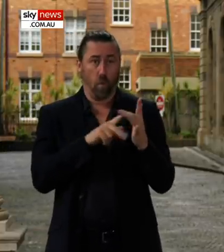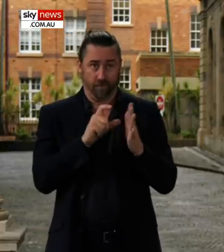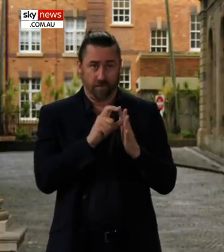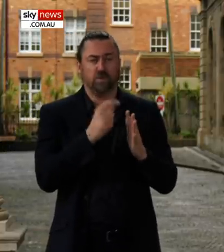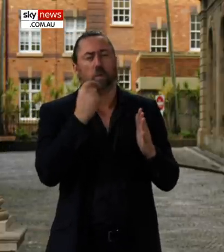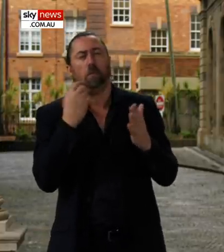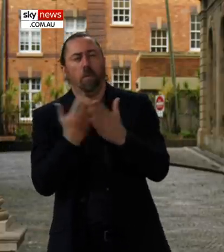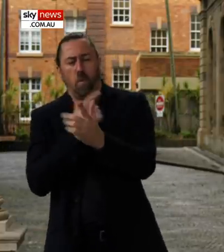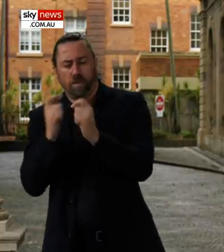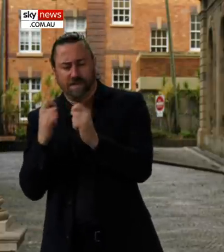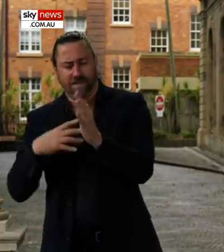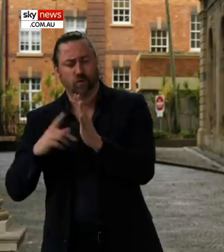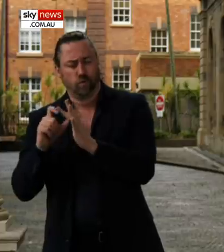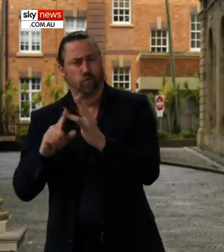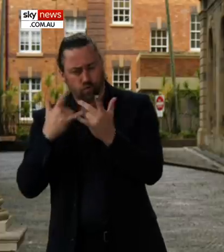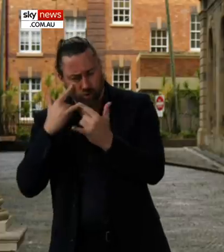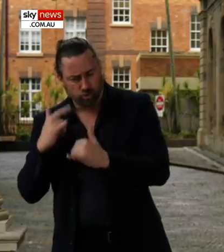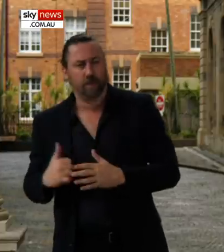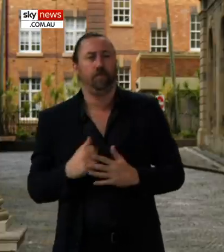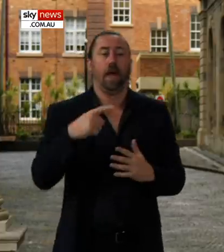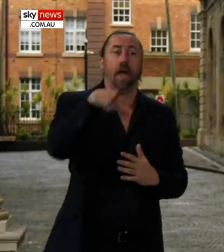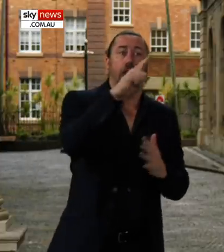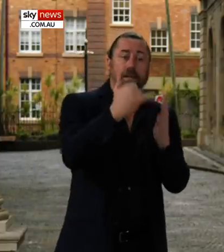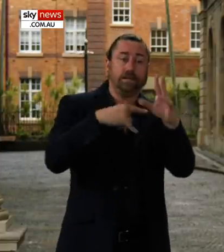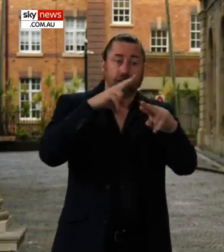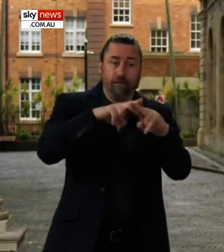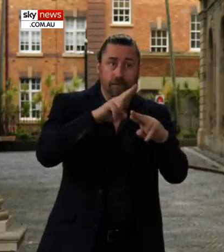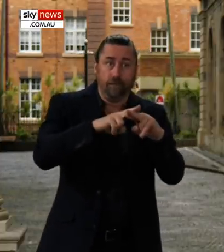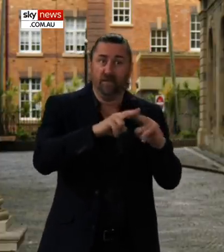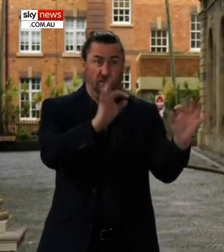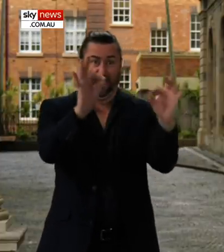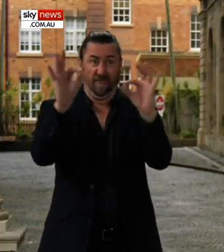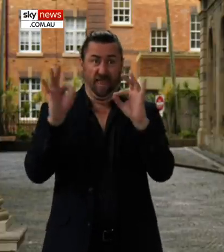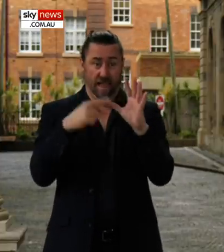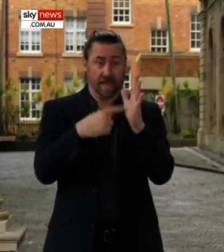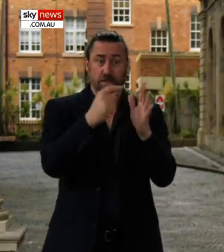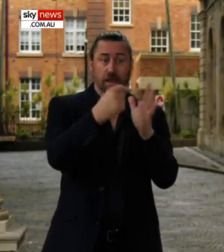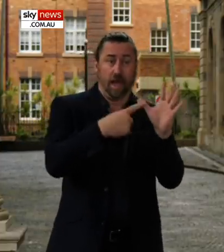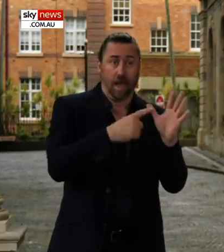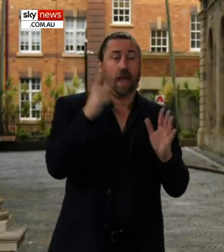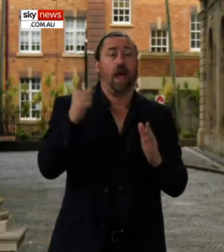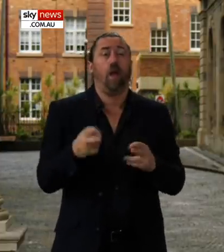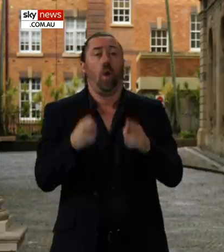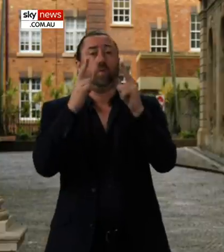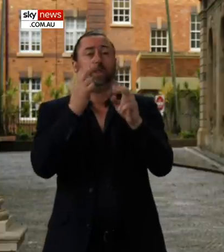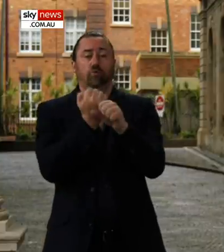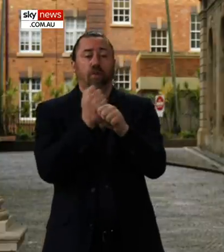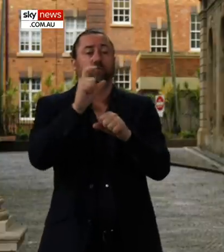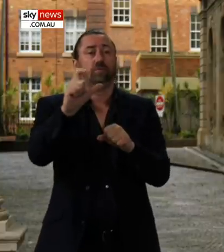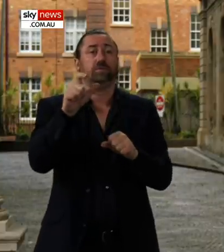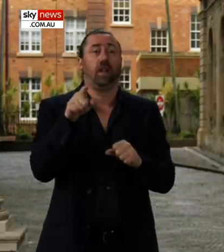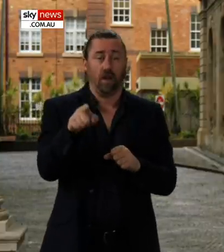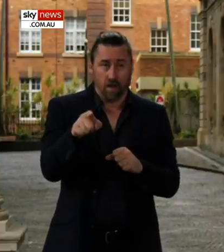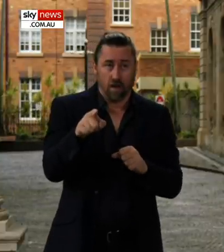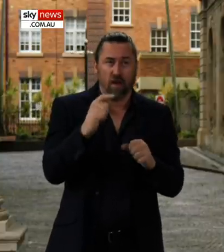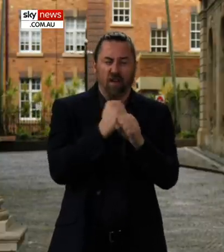have been close contacts and have all come back negative at the Hotel Grand Chancellor, and also the other staff,